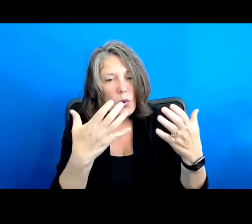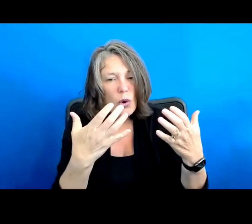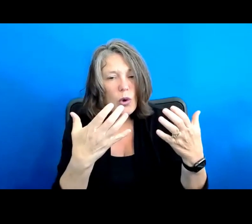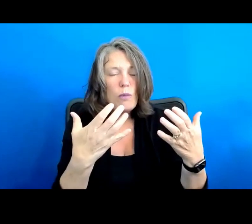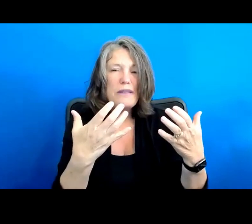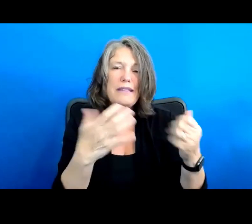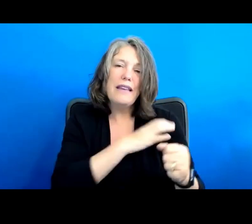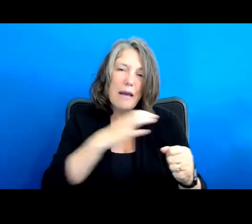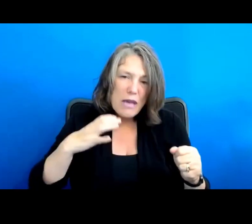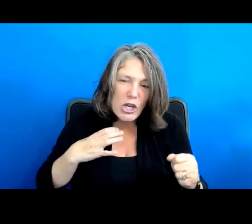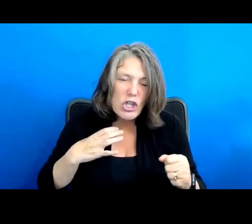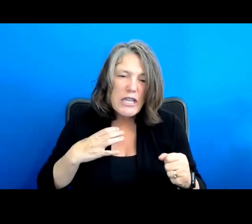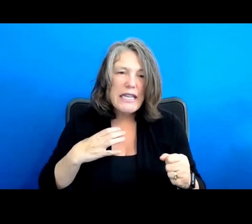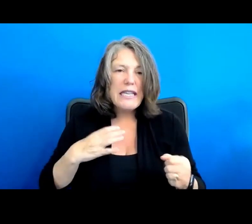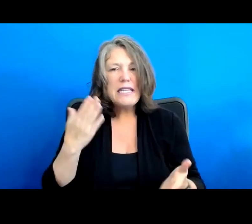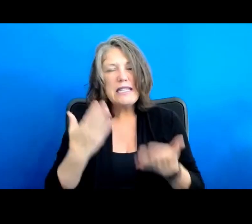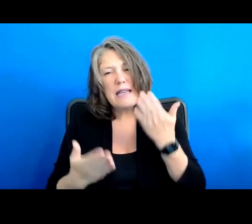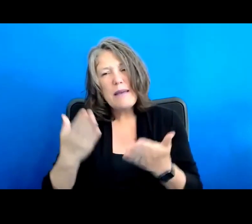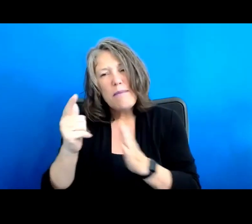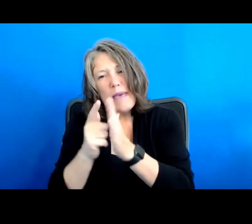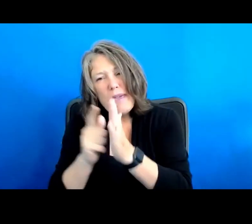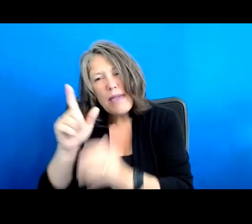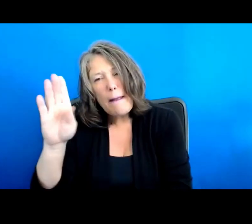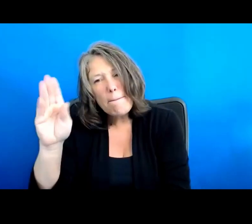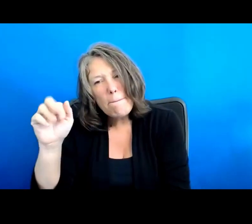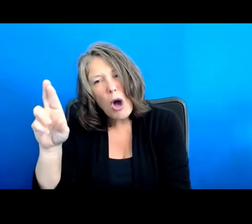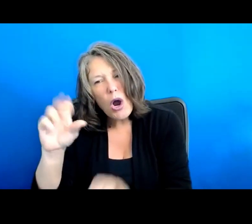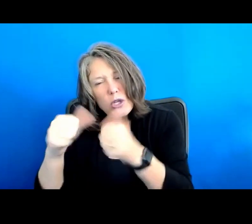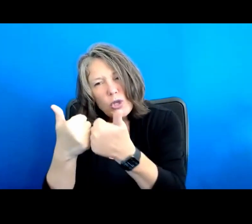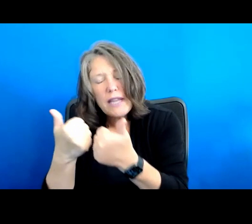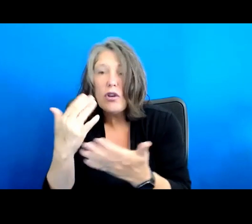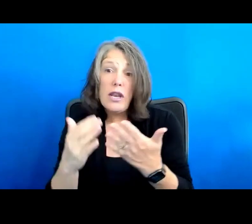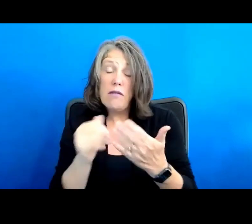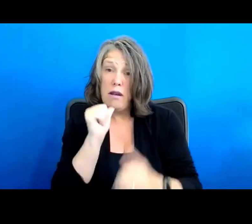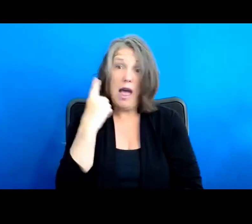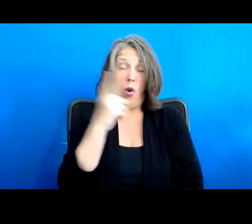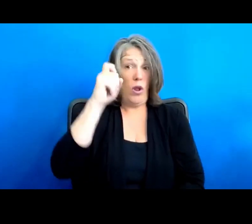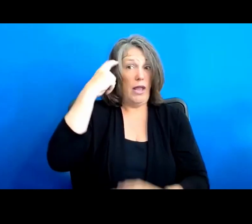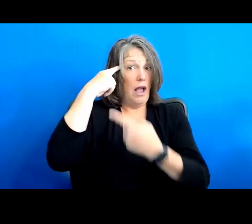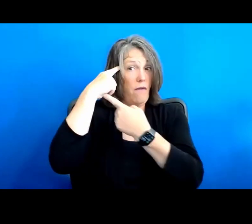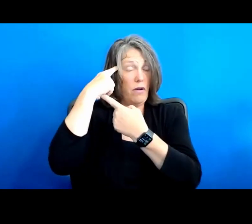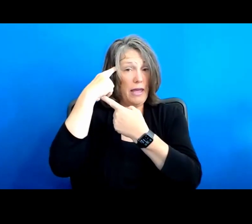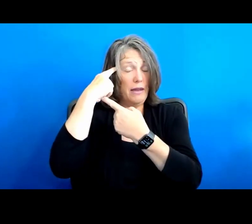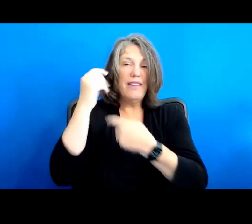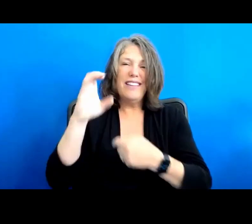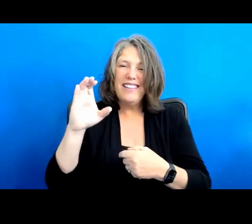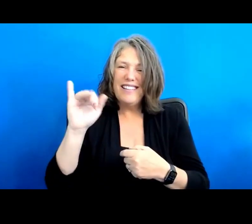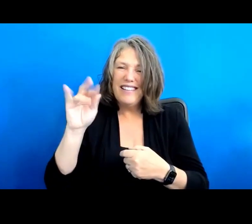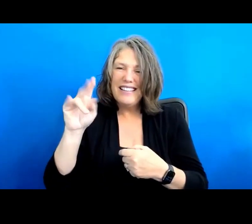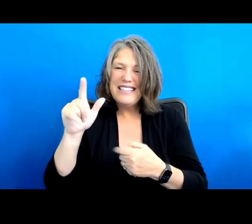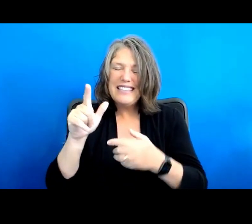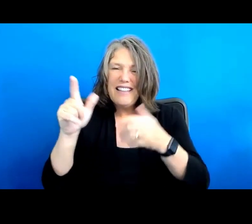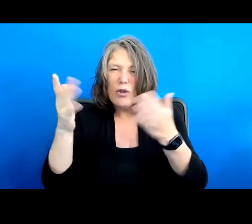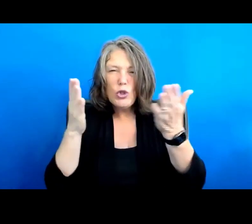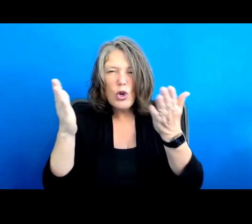bodies like that, maybe the Bar Association, and not just the government and civil servants and others attached